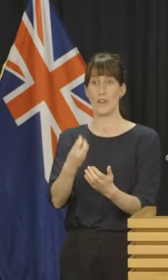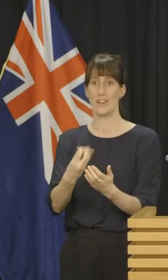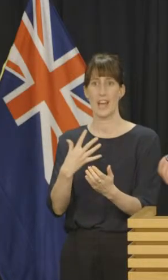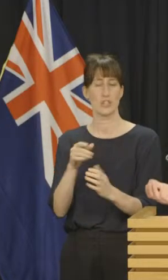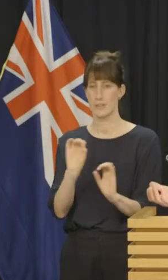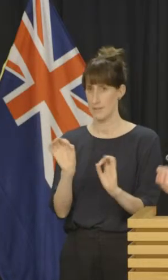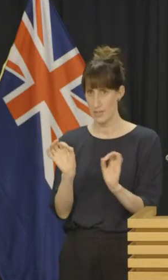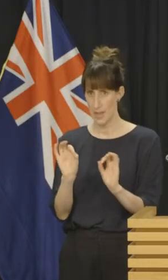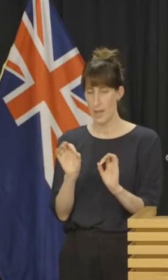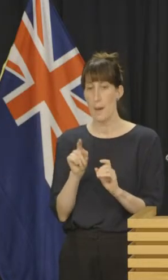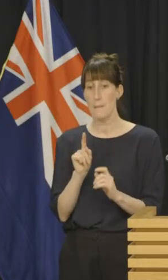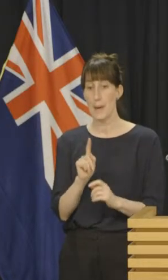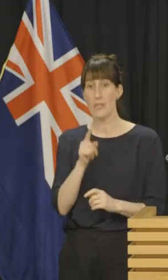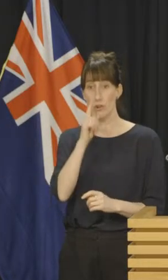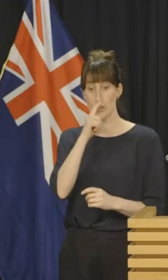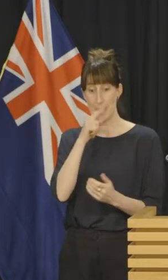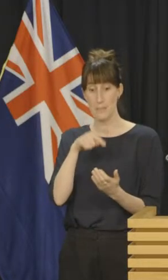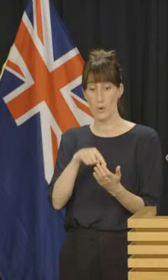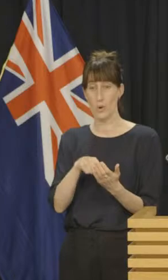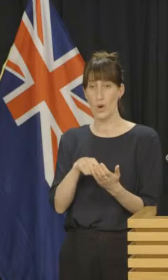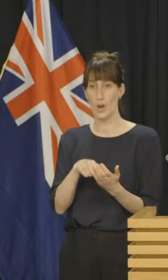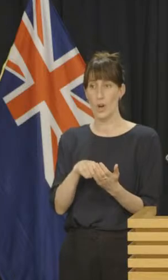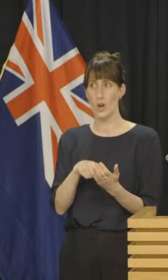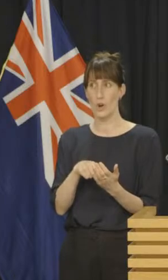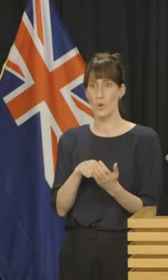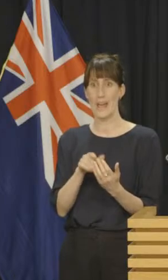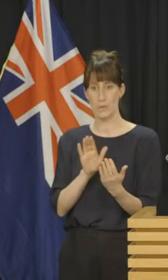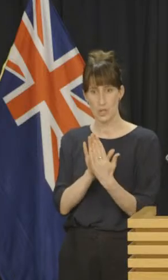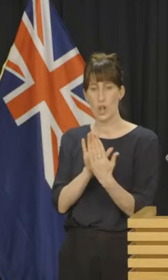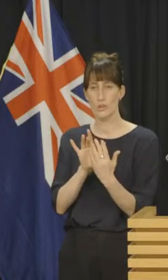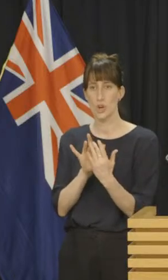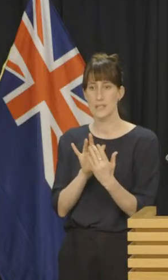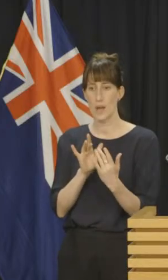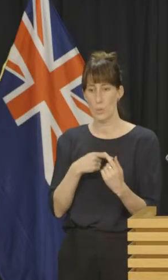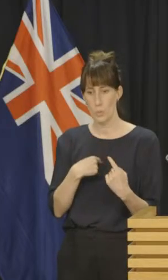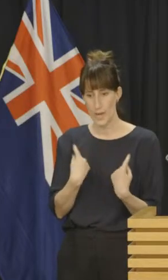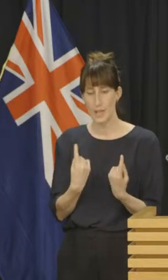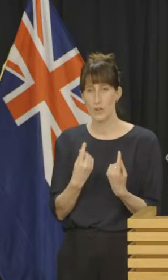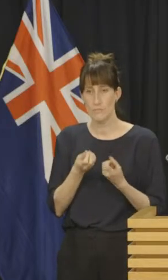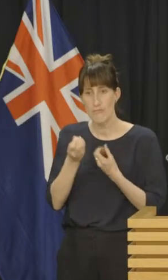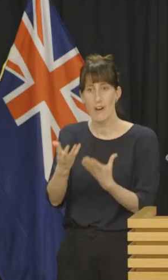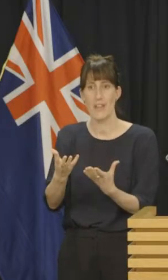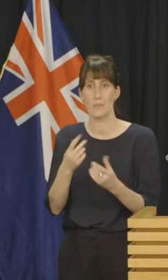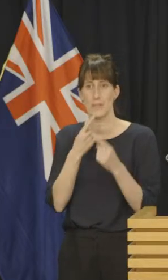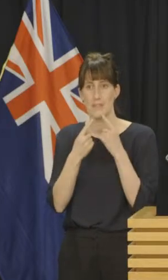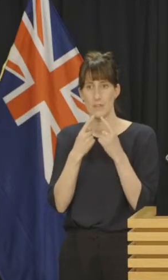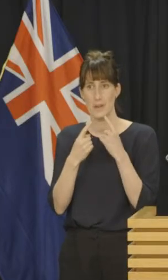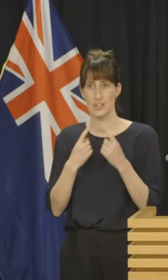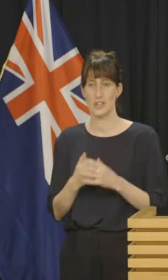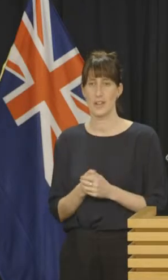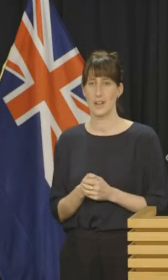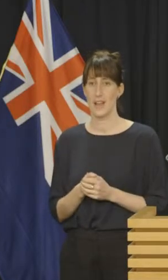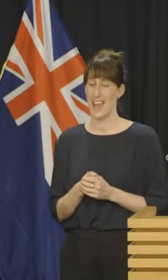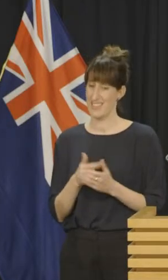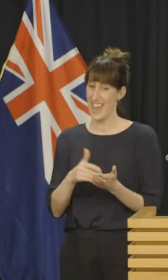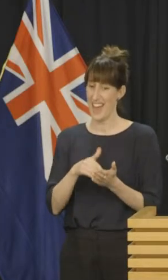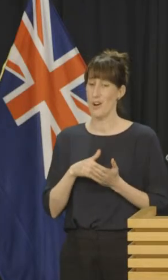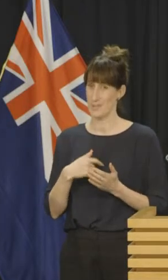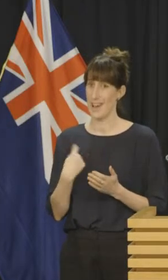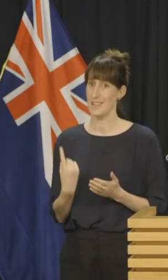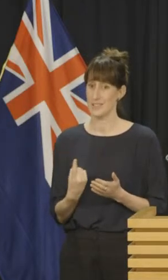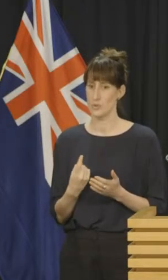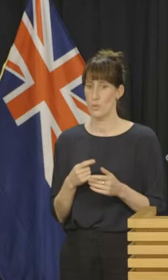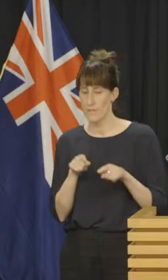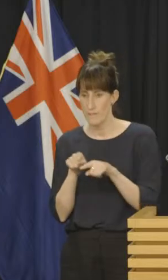and traced, who were then able to provide their information at their own choice to do that, and that helped us